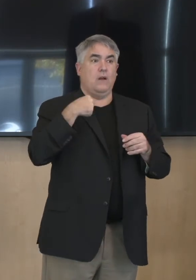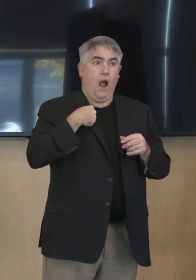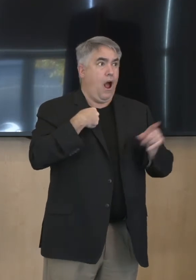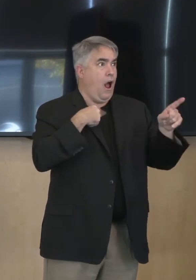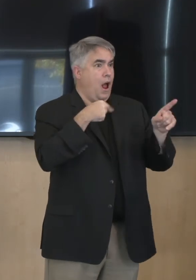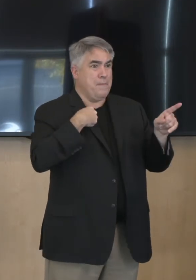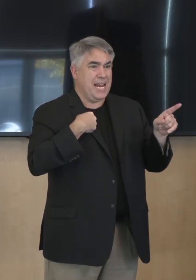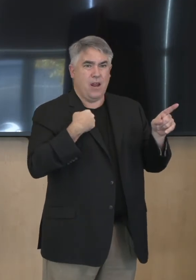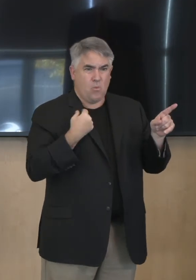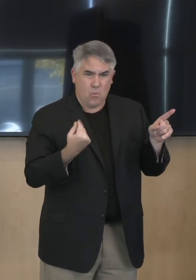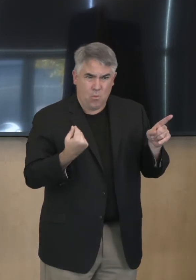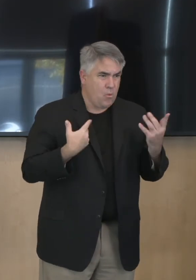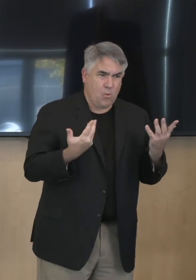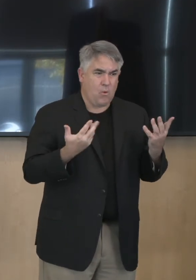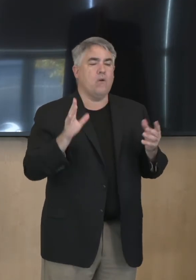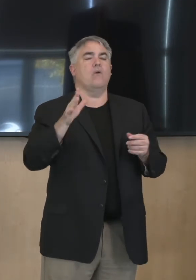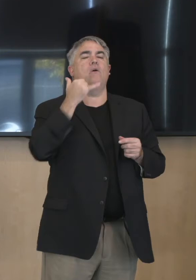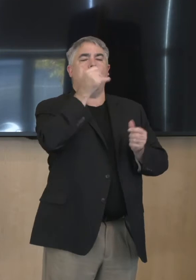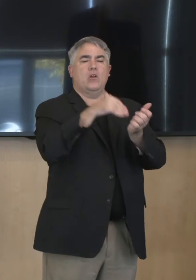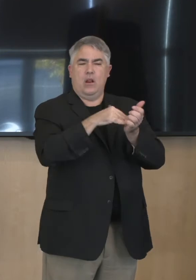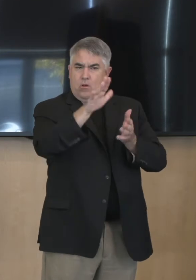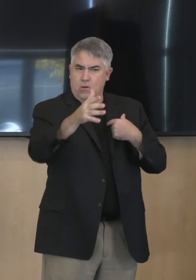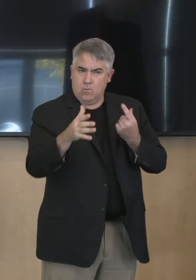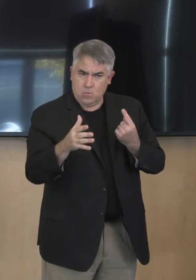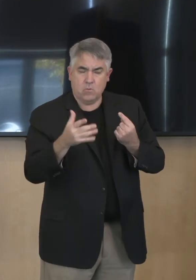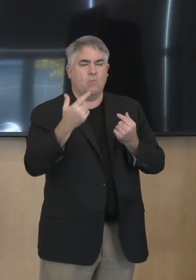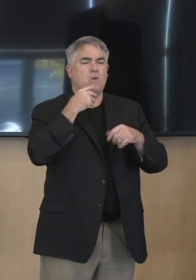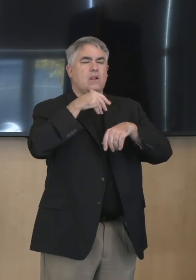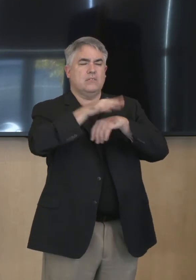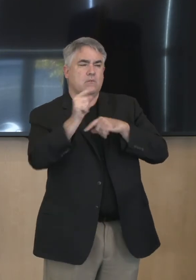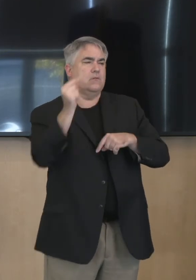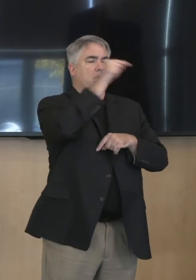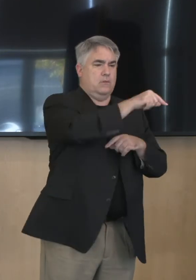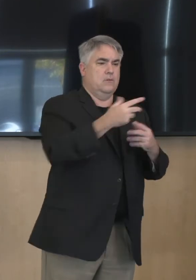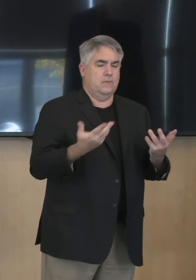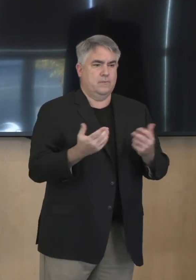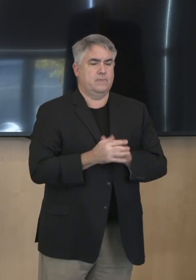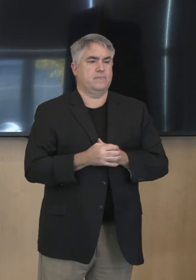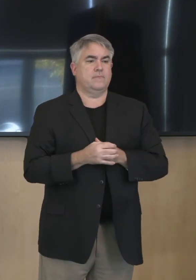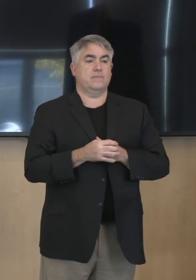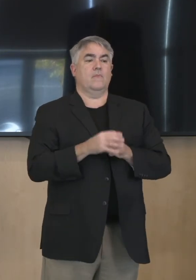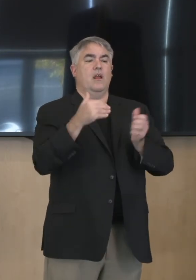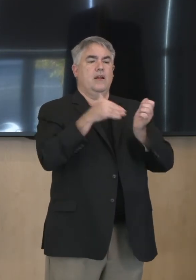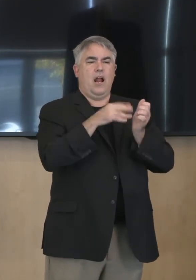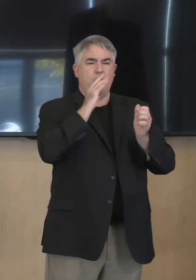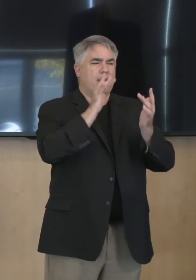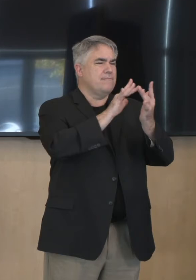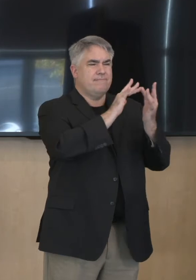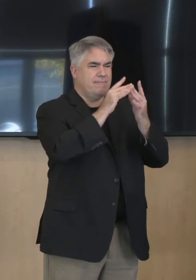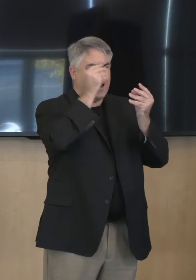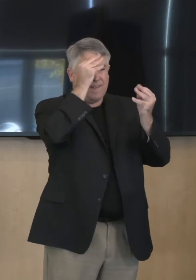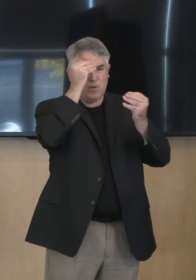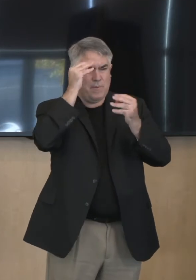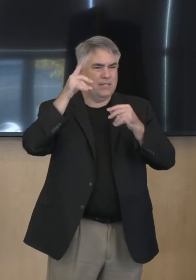need to contact your healthcare provider. Your healthcare provider, where you normally go to get your healthcare coverage or treatment,